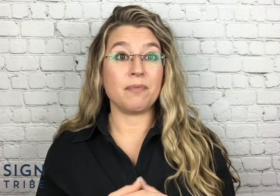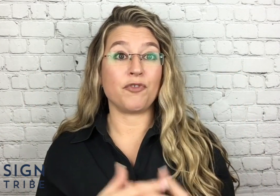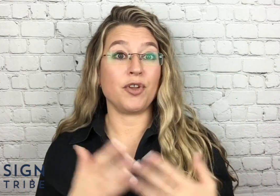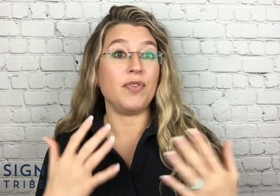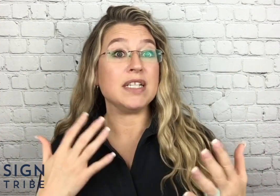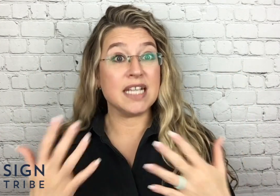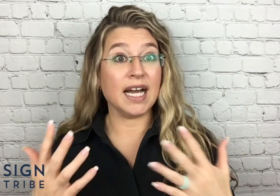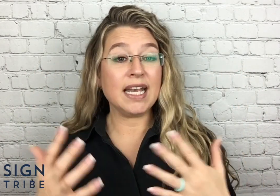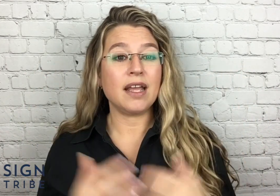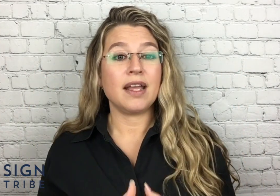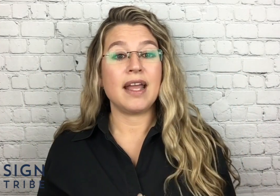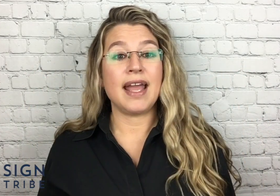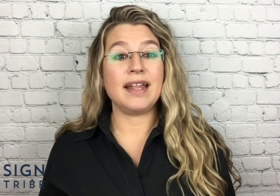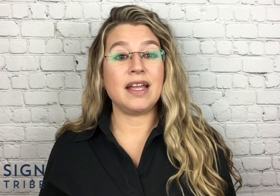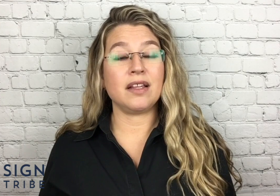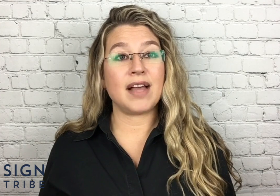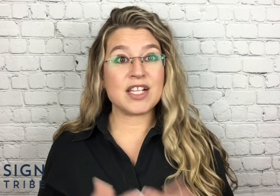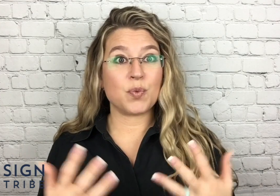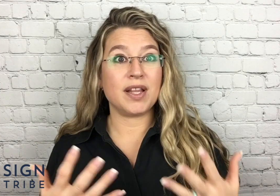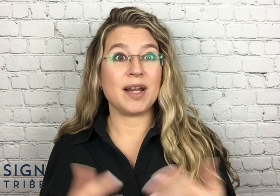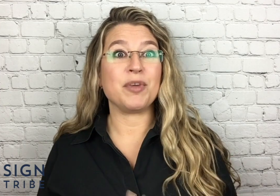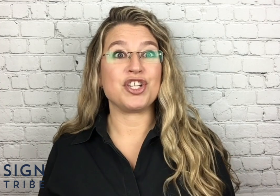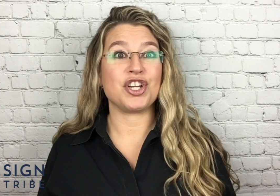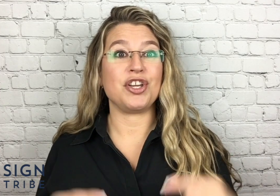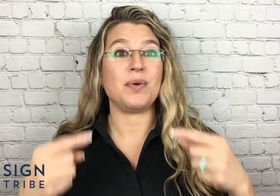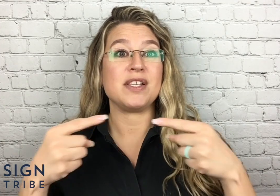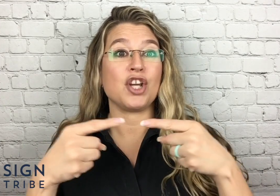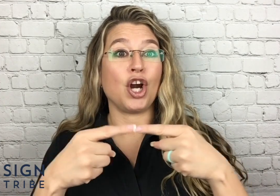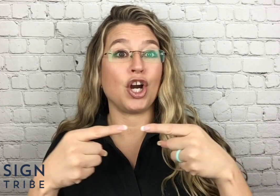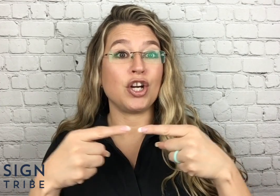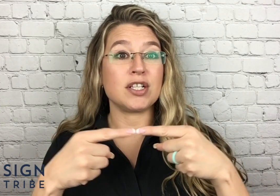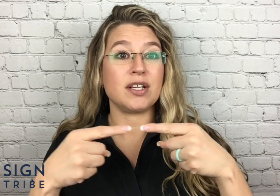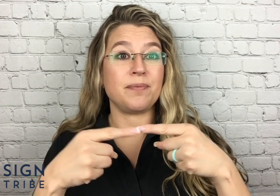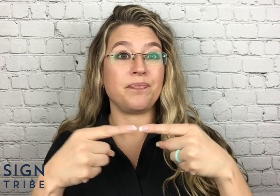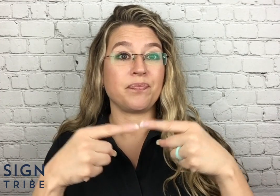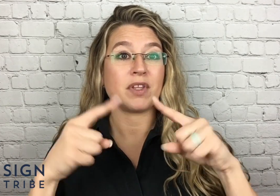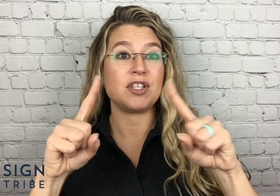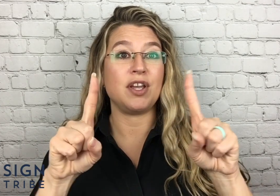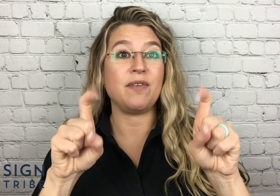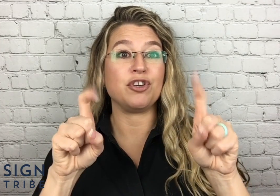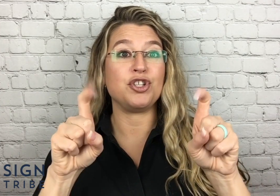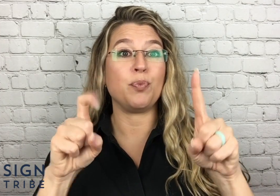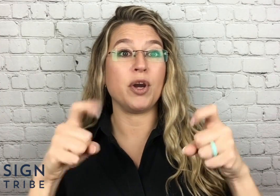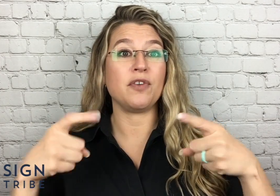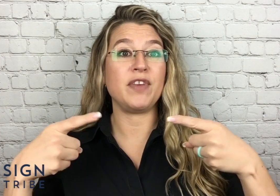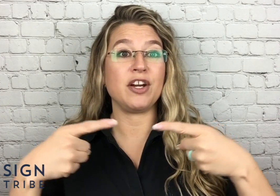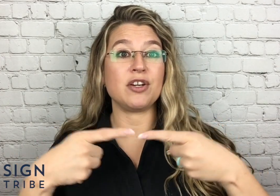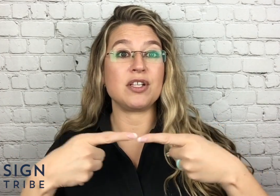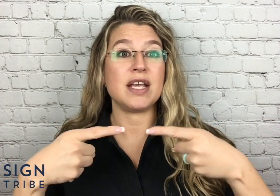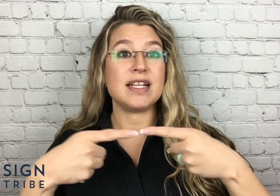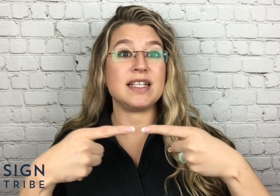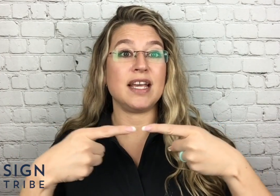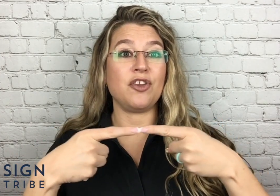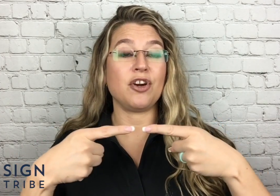for done. And then the last one that I'm going to show you is hurt. So you have your two pointer fingers together,